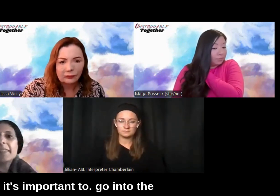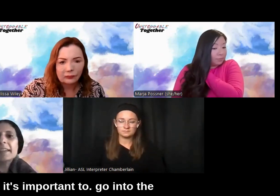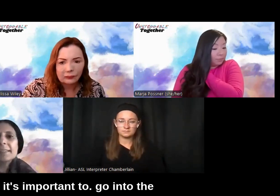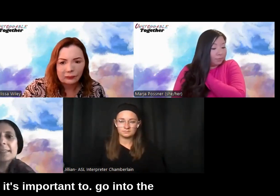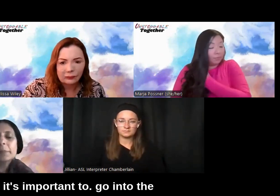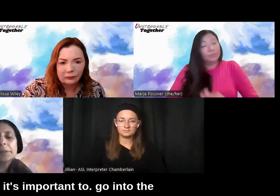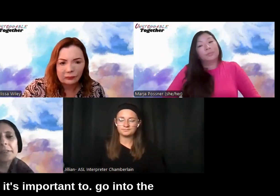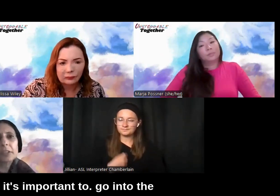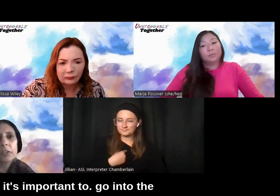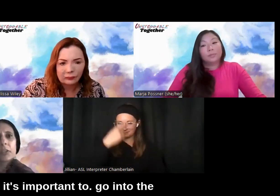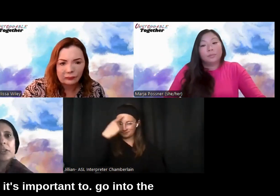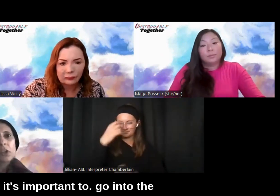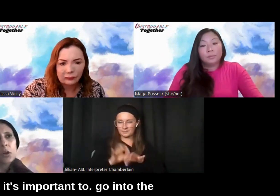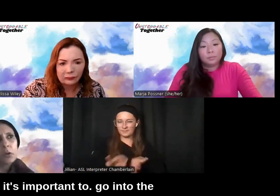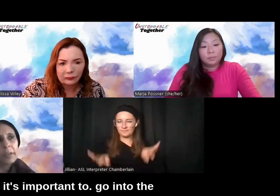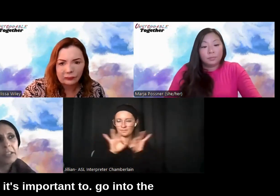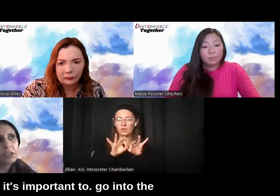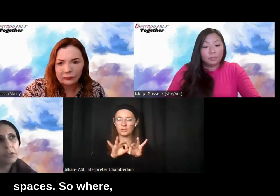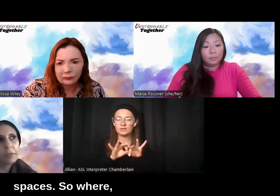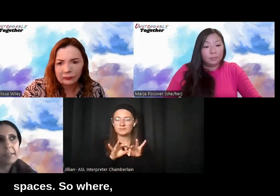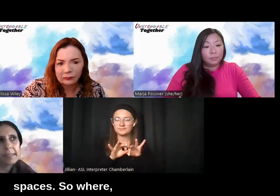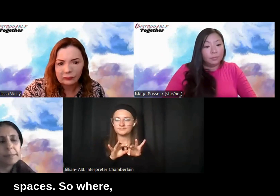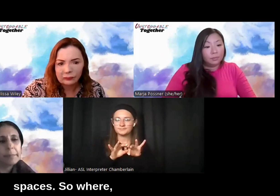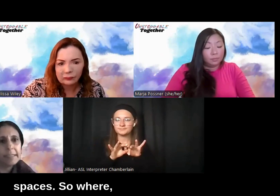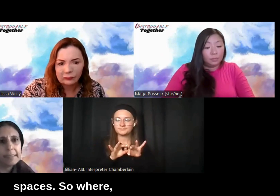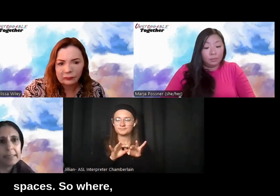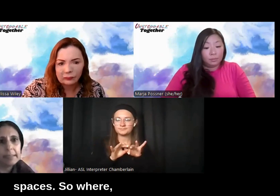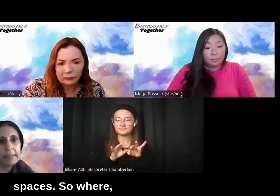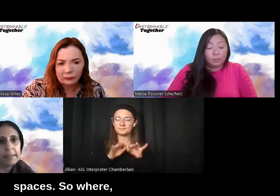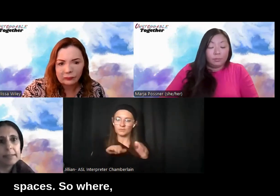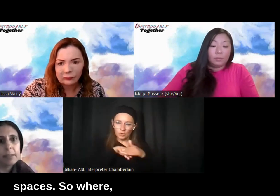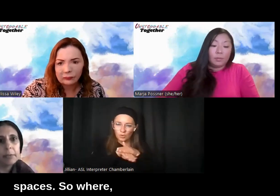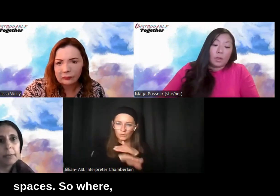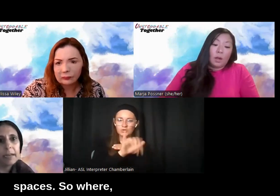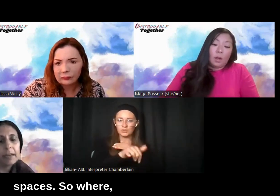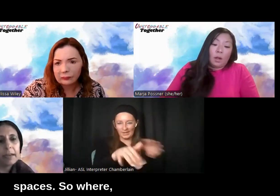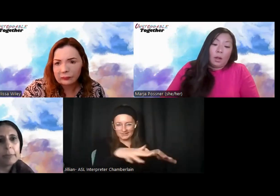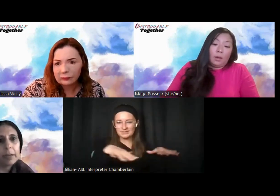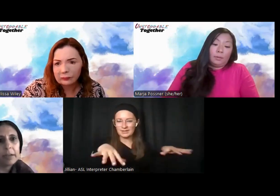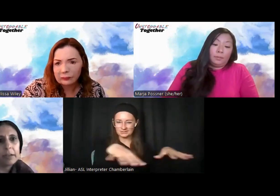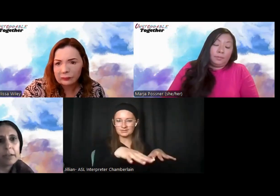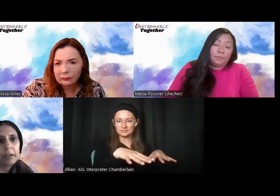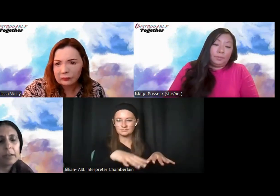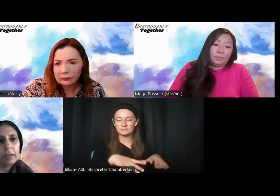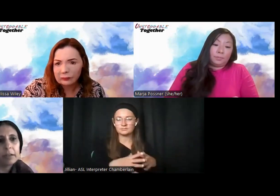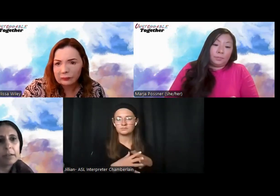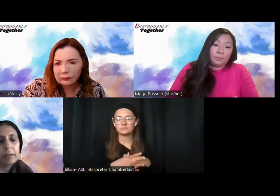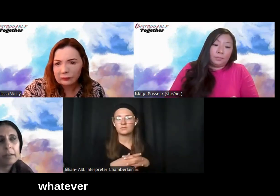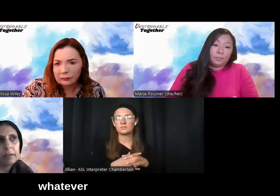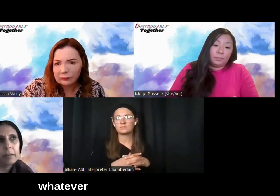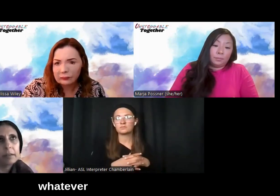I think it's important to go into the spaces. So where